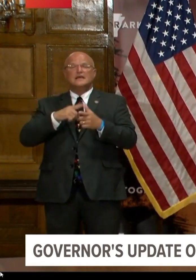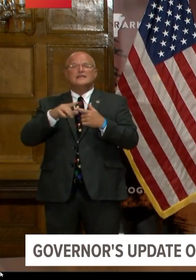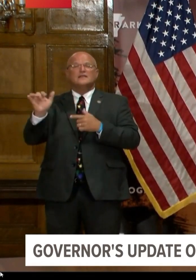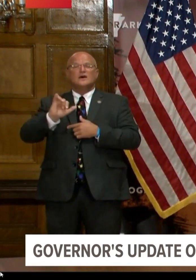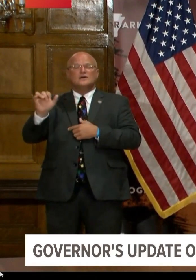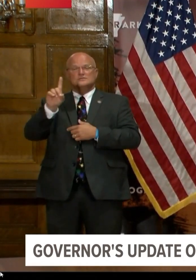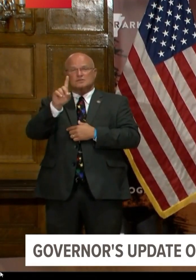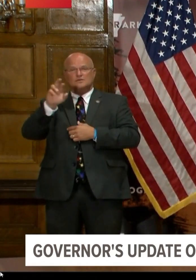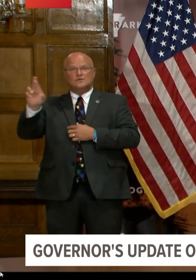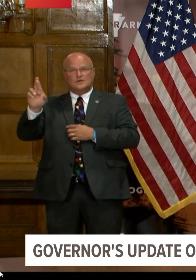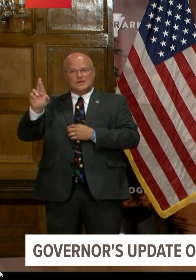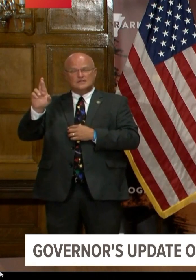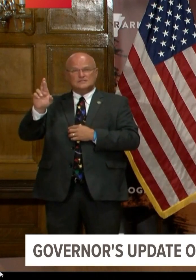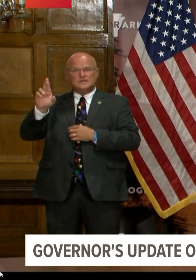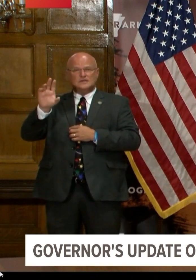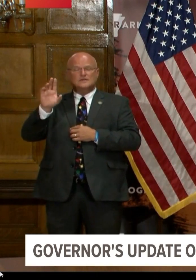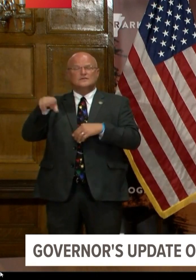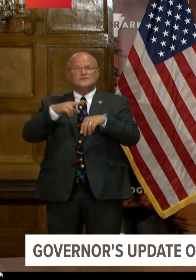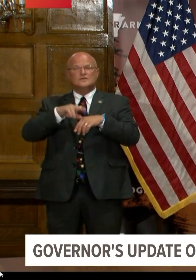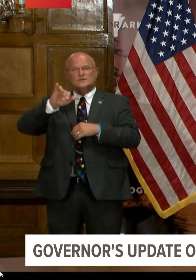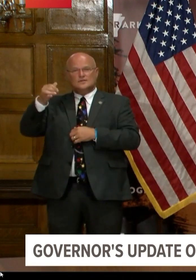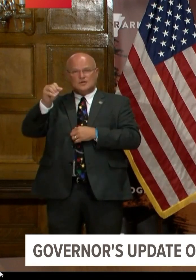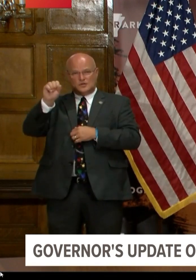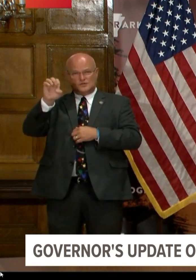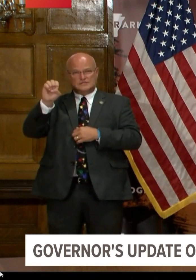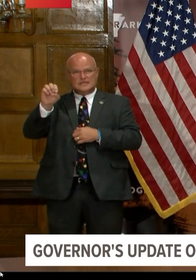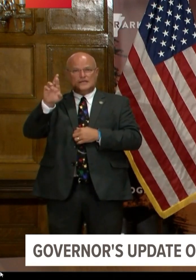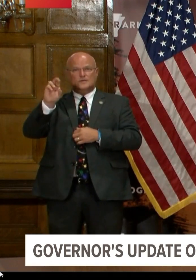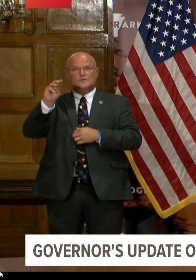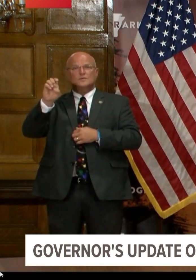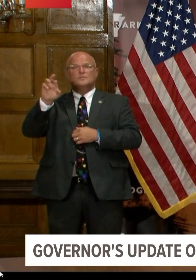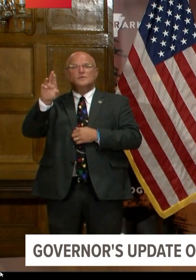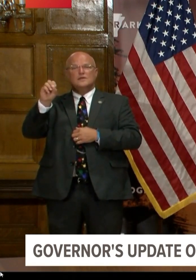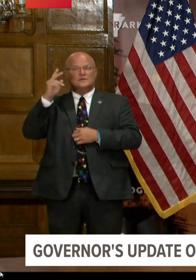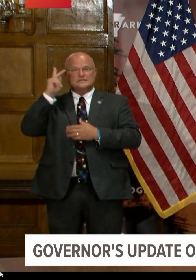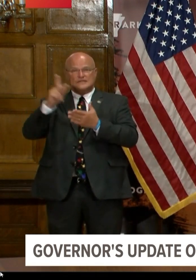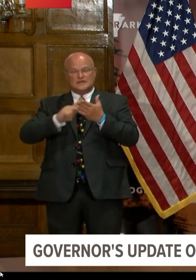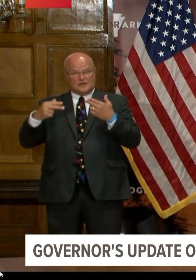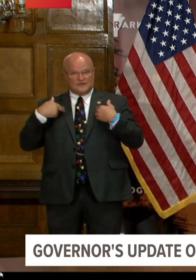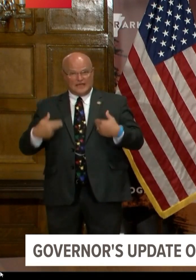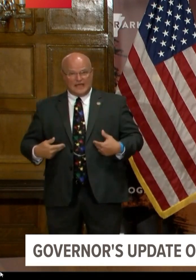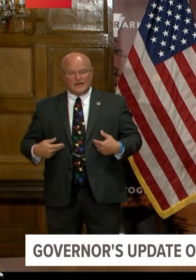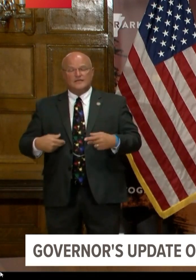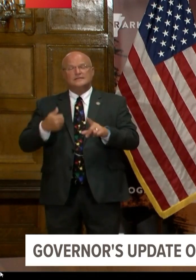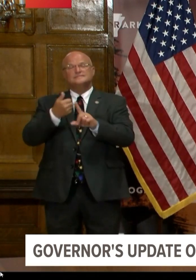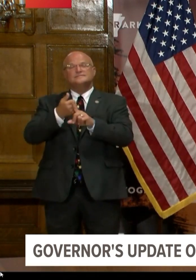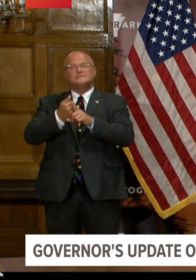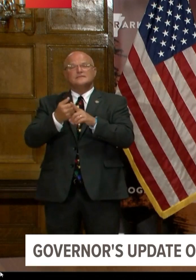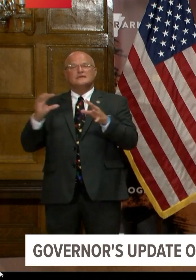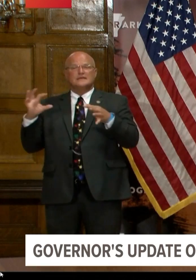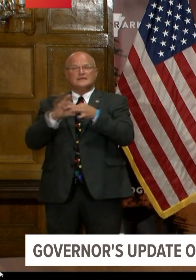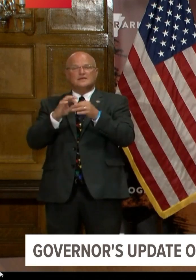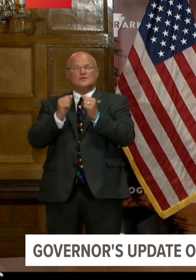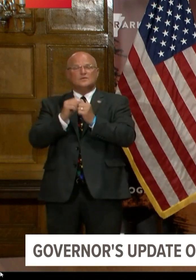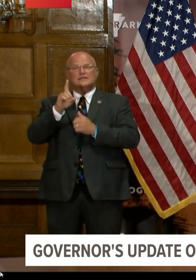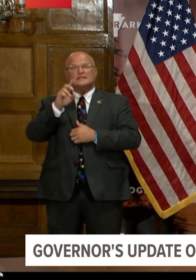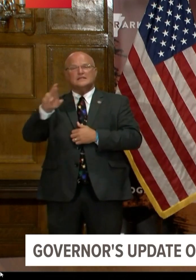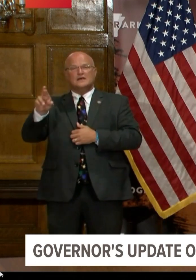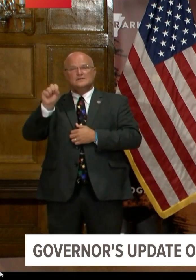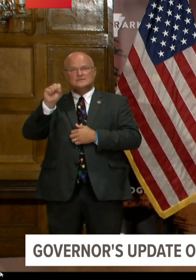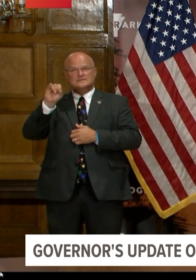also Dr. Jose Romero, Secretary of Health, and then he's accompanied by Dr.